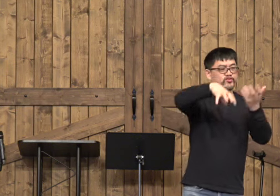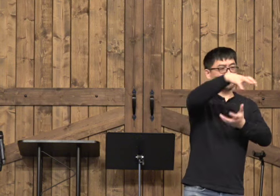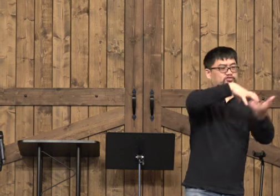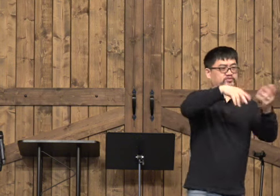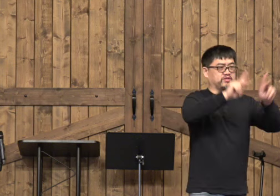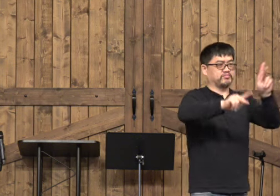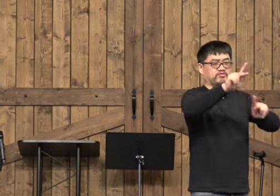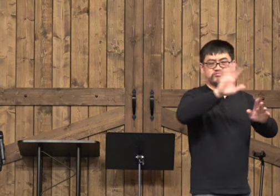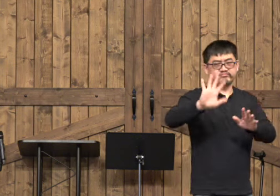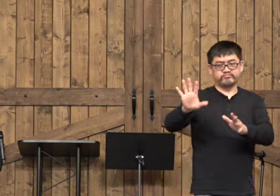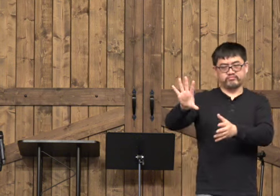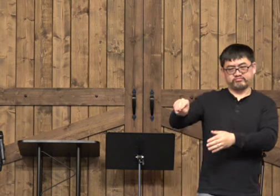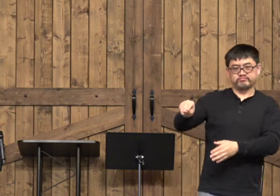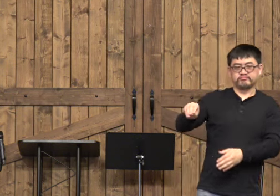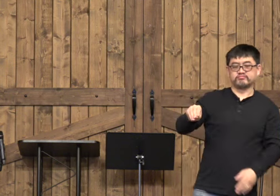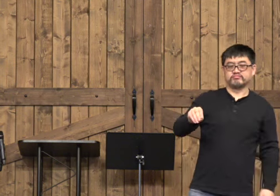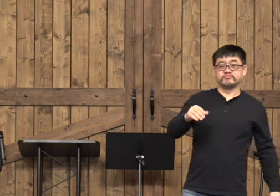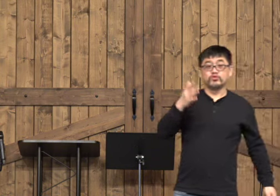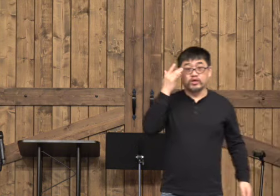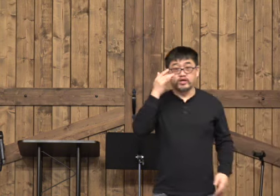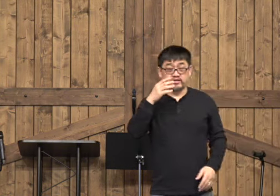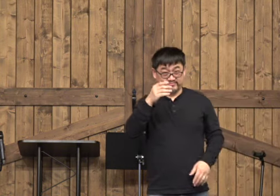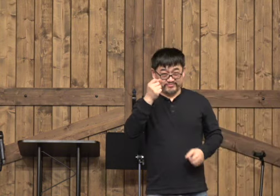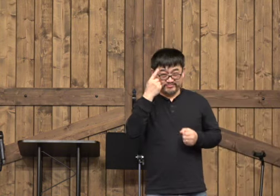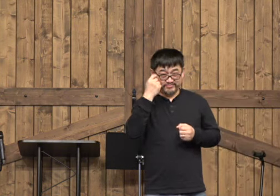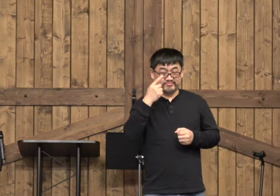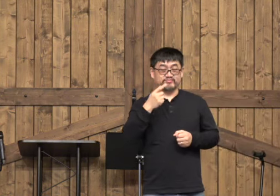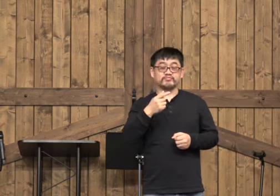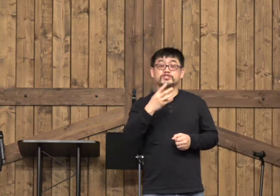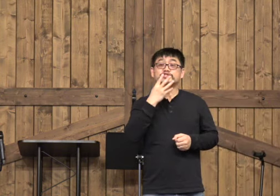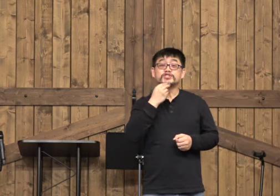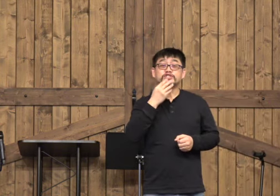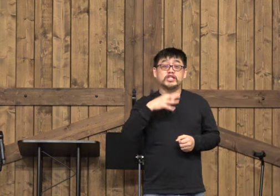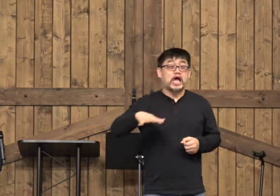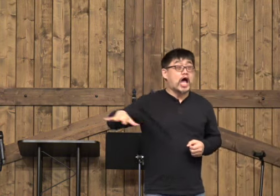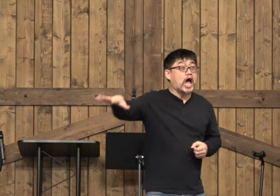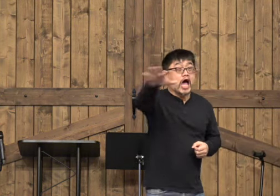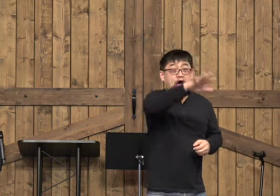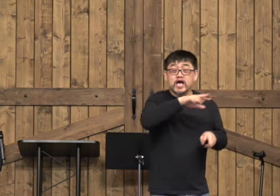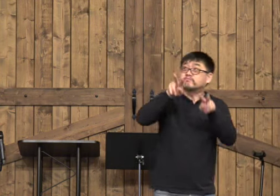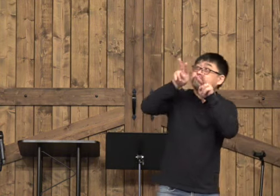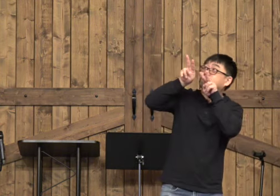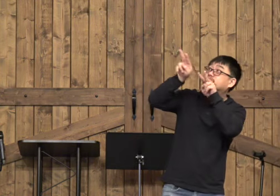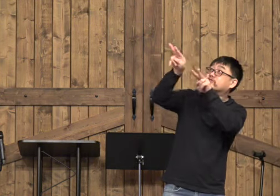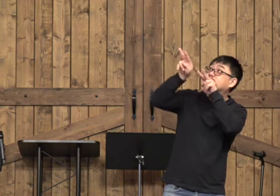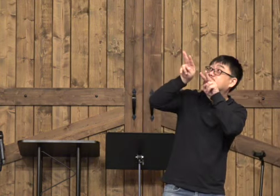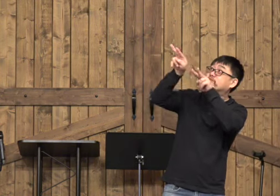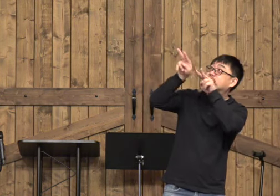So the demon was speaking incorrectly. And Jesus had the authority and power to make him be quiet.